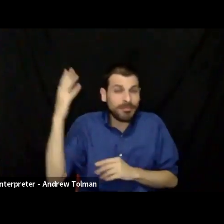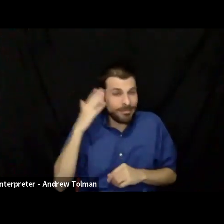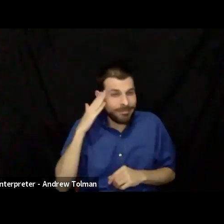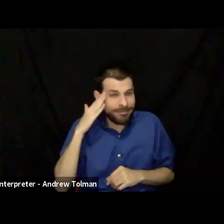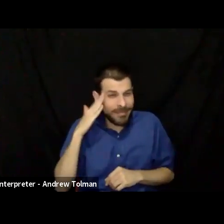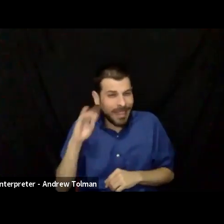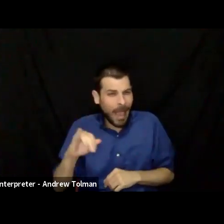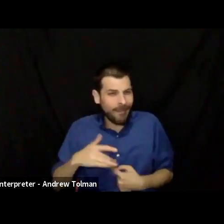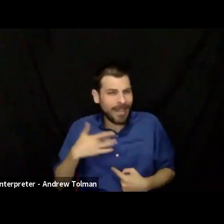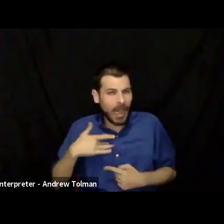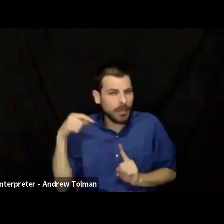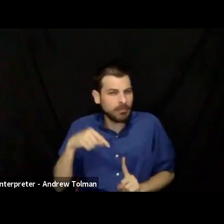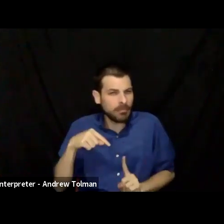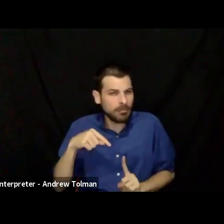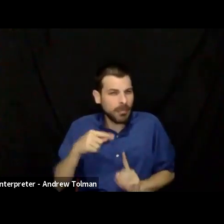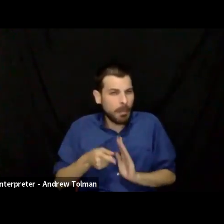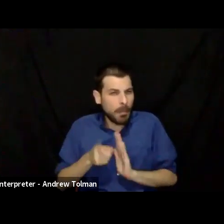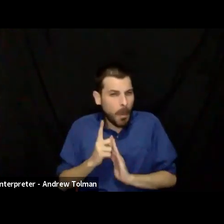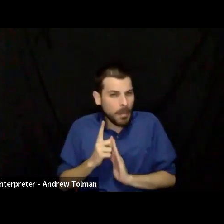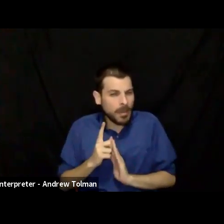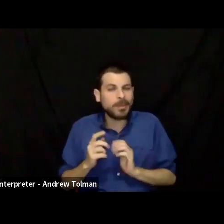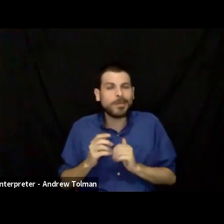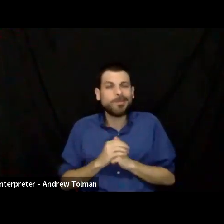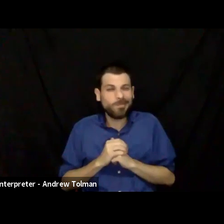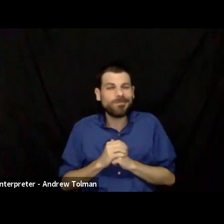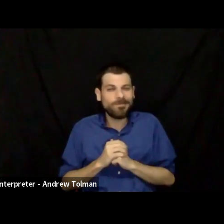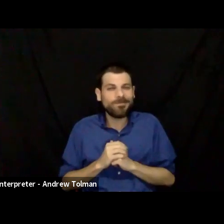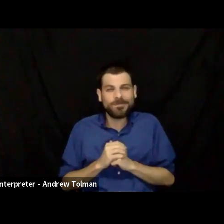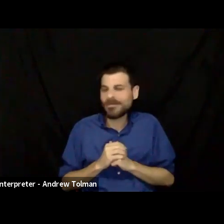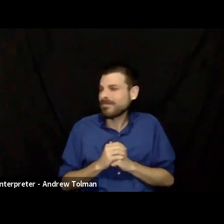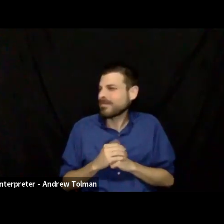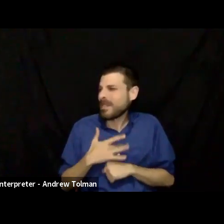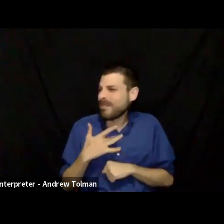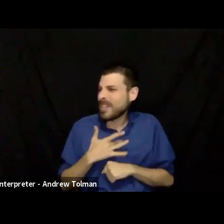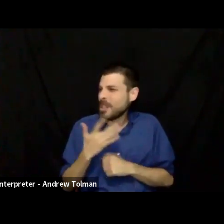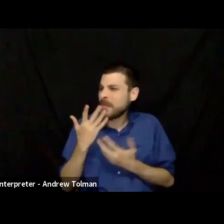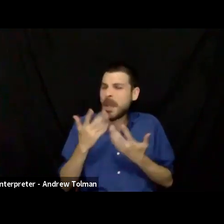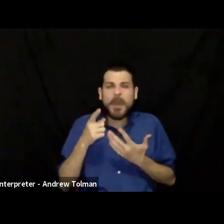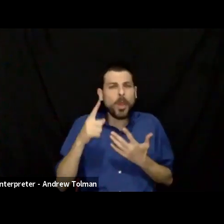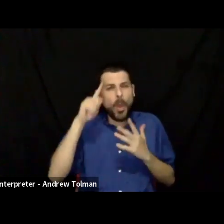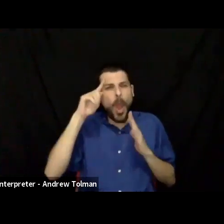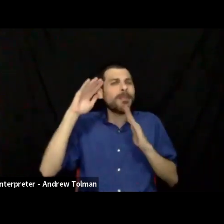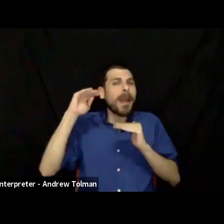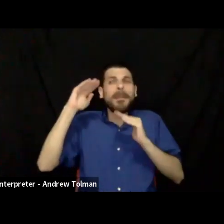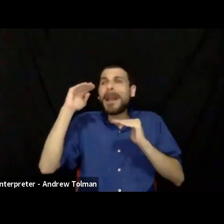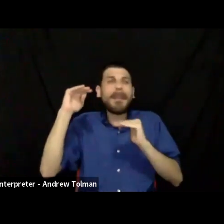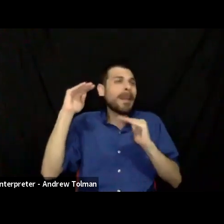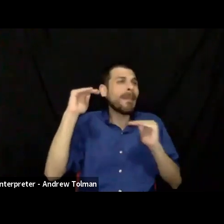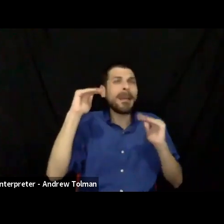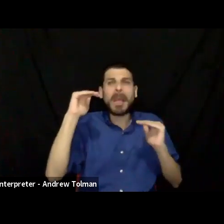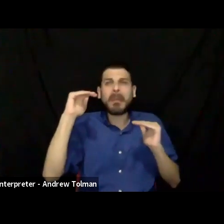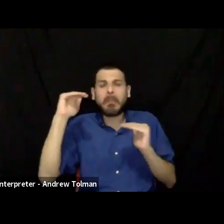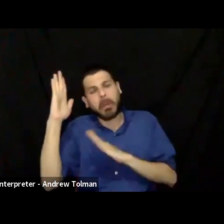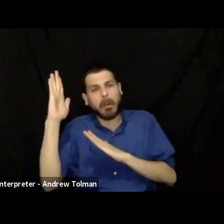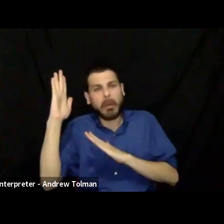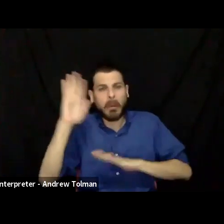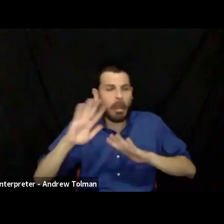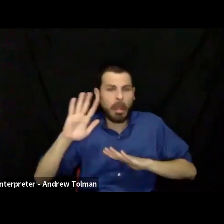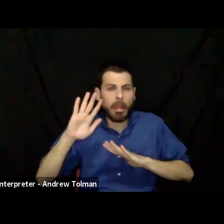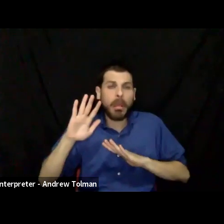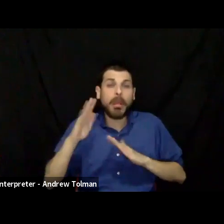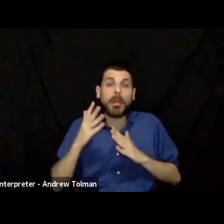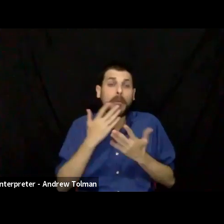That feeling of being caught off guard and maybe you didn't have the time or the energy to appreciate what it was